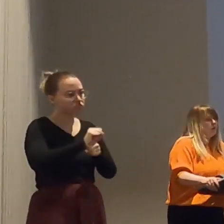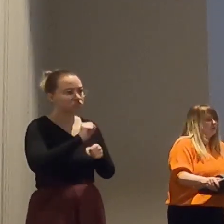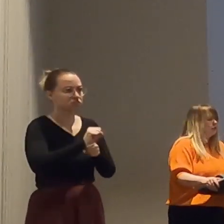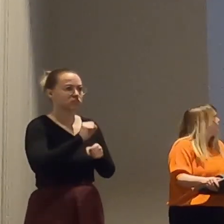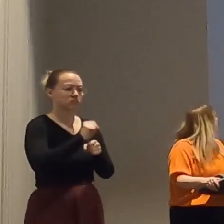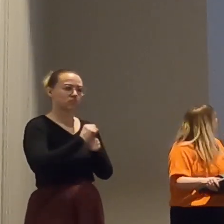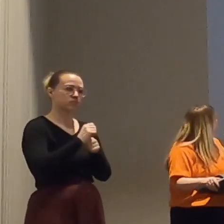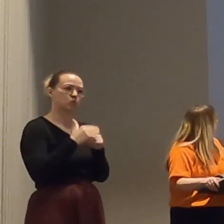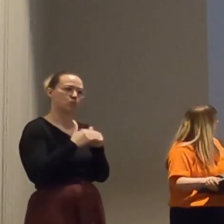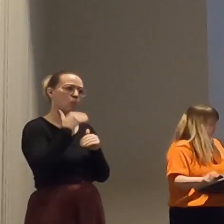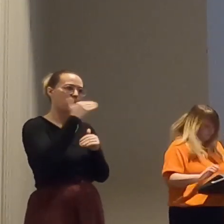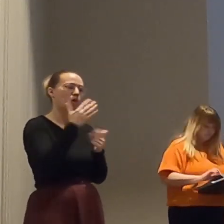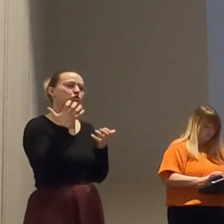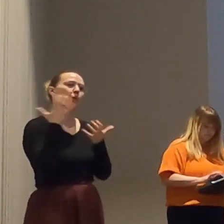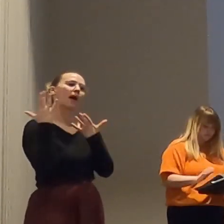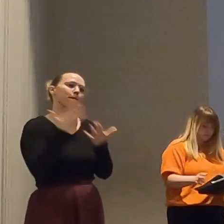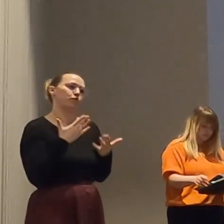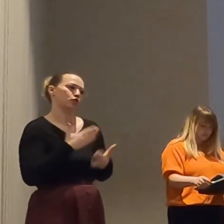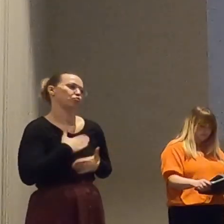light and art to it.